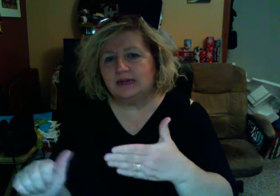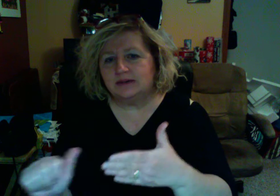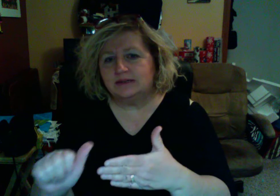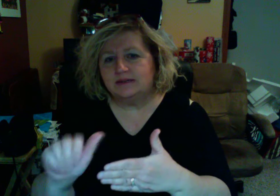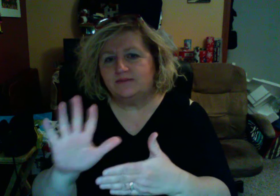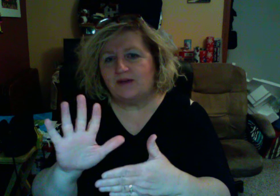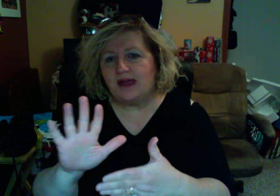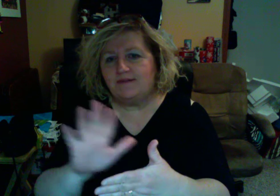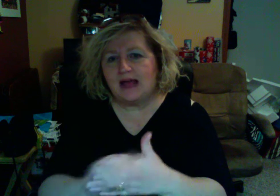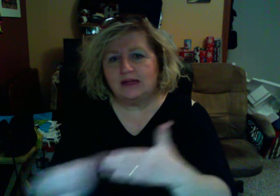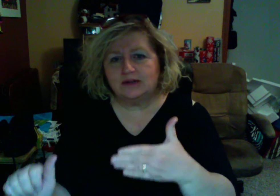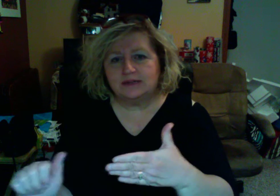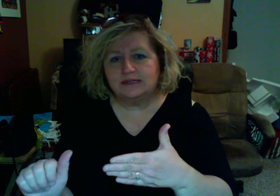$3, $5.